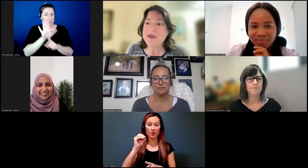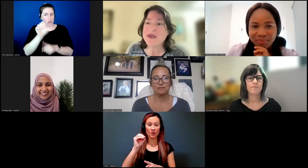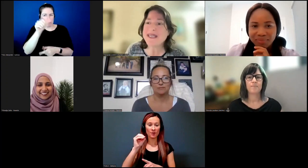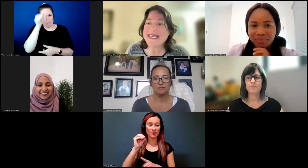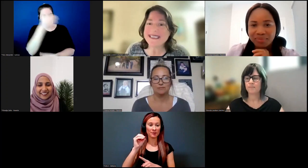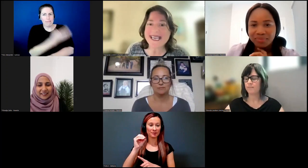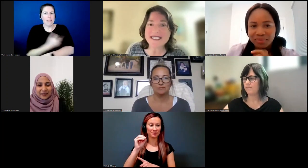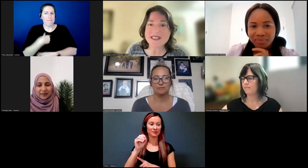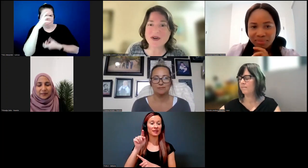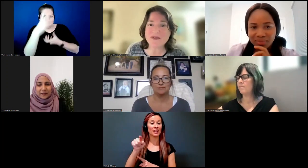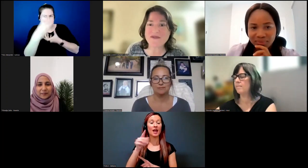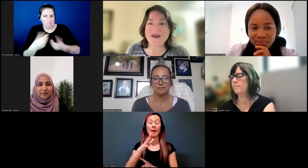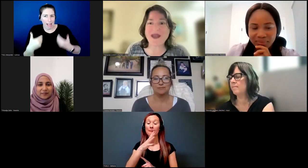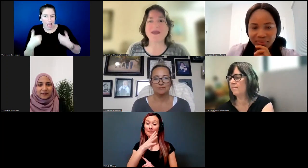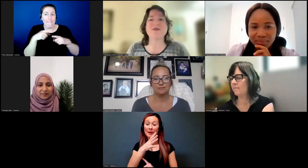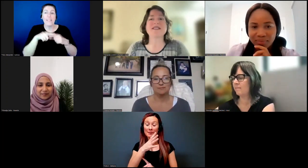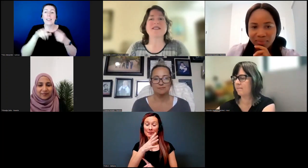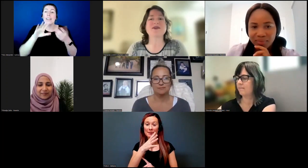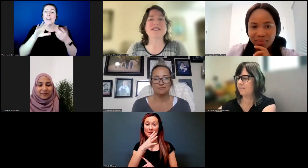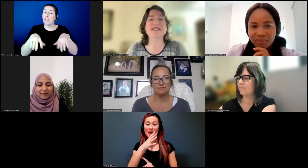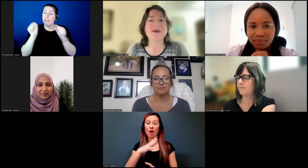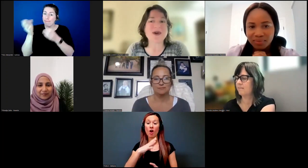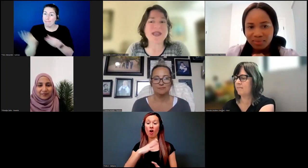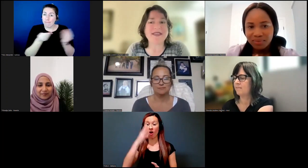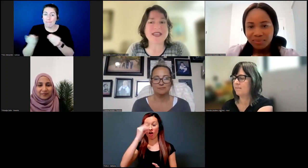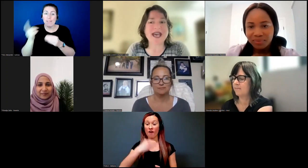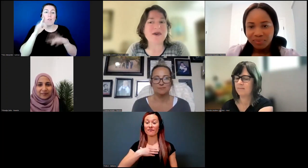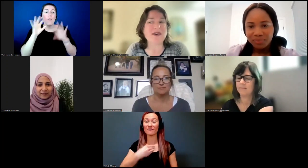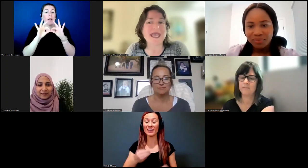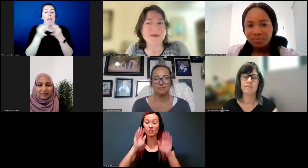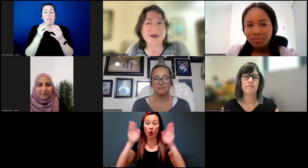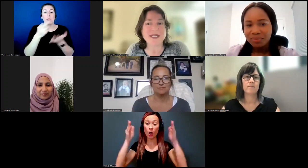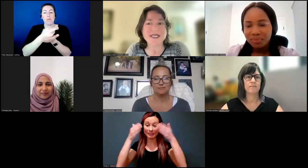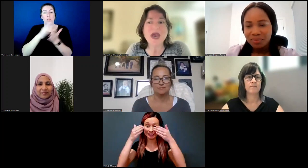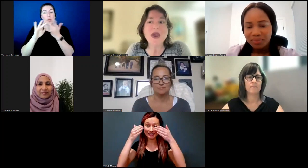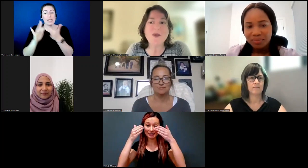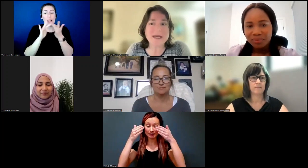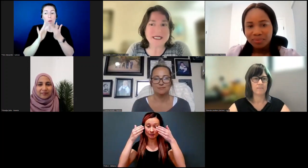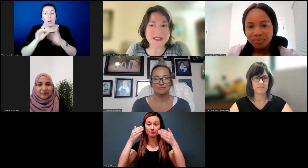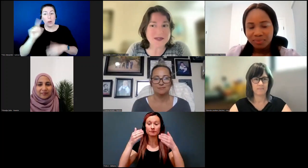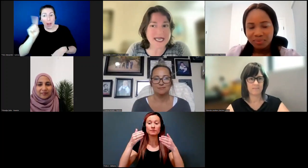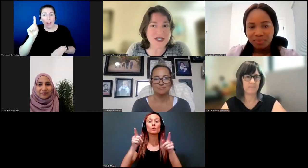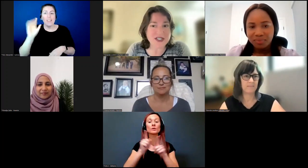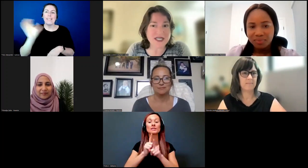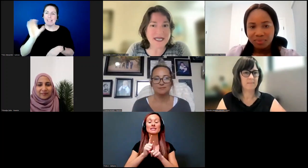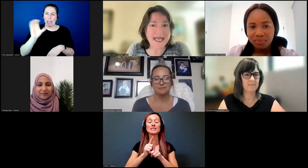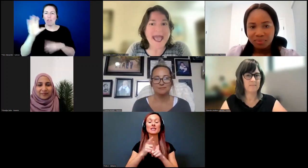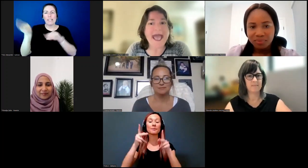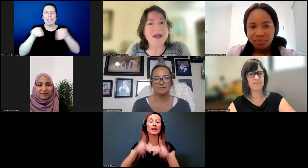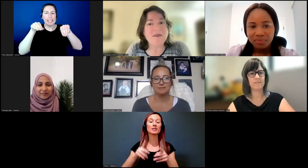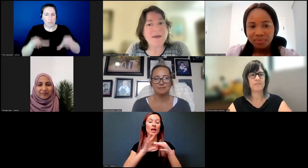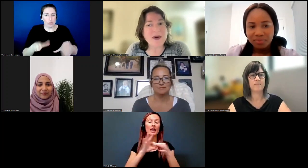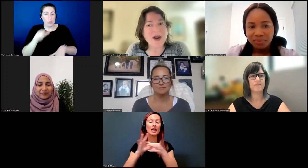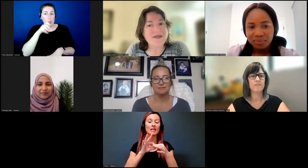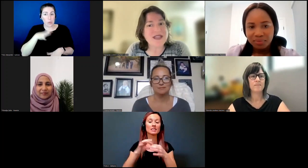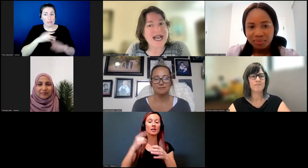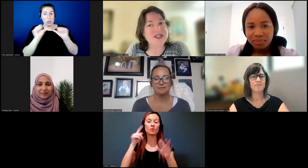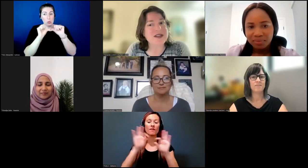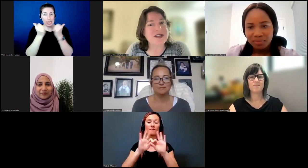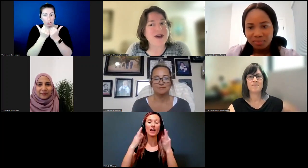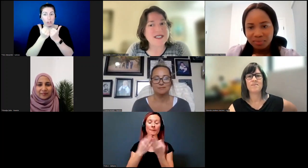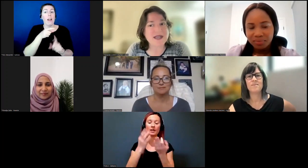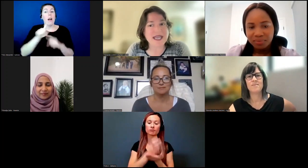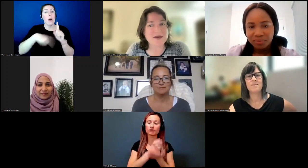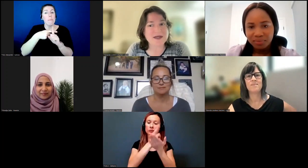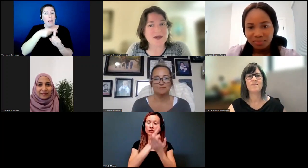a community liaison for the Family Resource Network at the Calgary Immigrant Women's Association, and a member of the